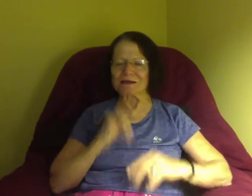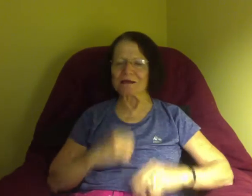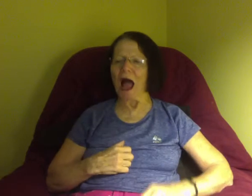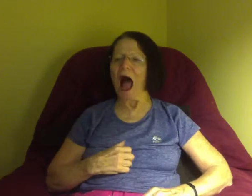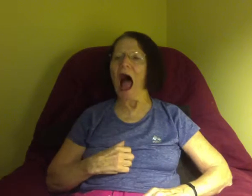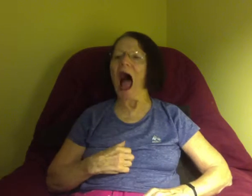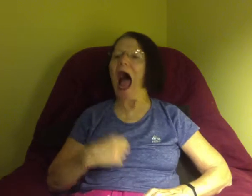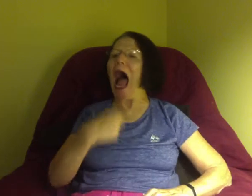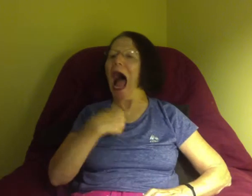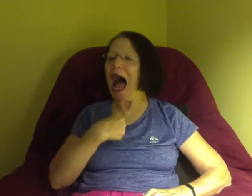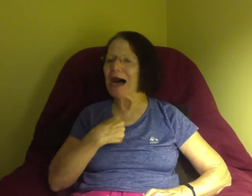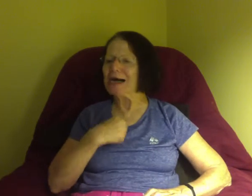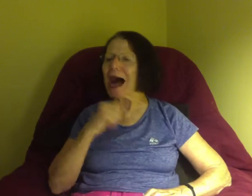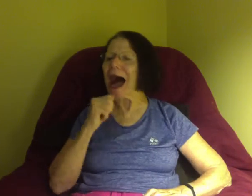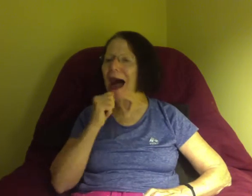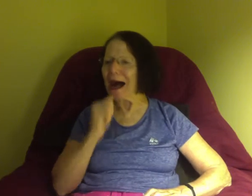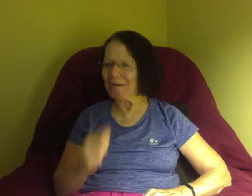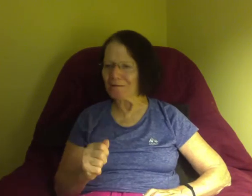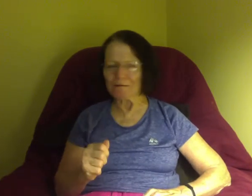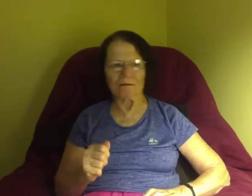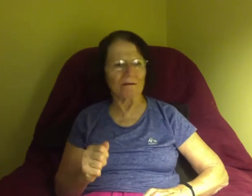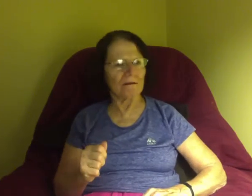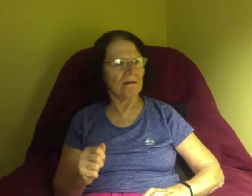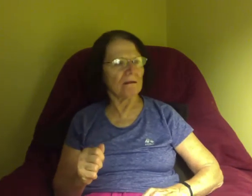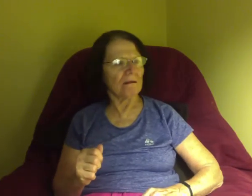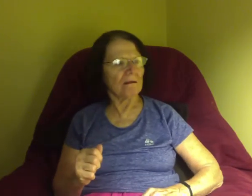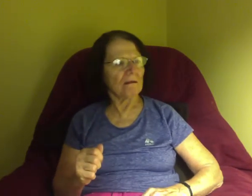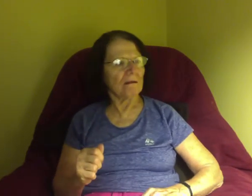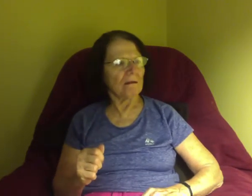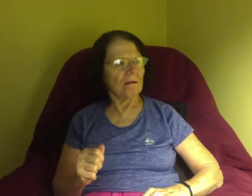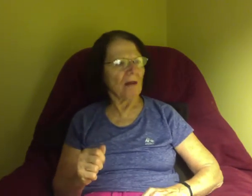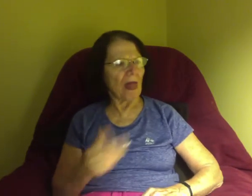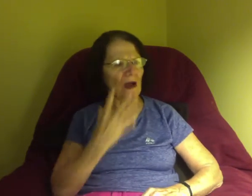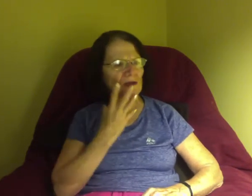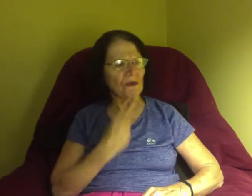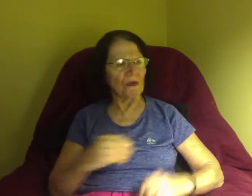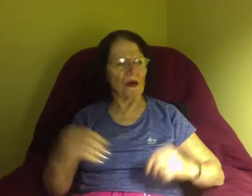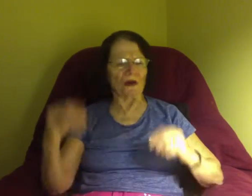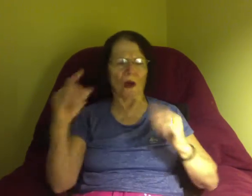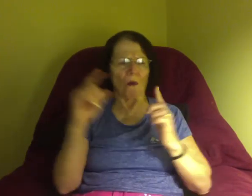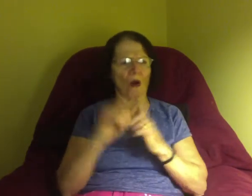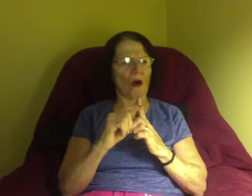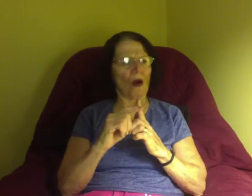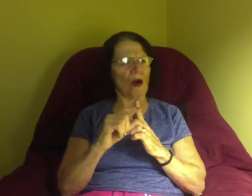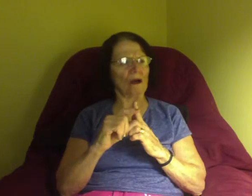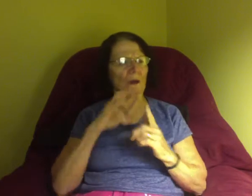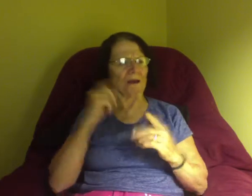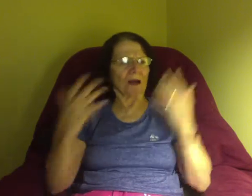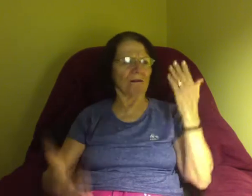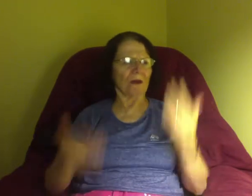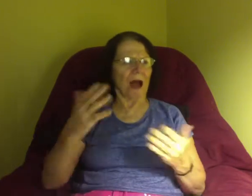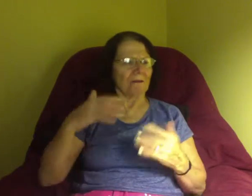I have a little bit more left